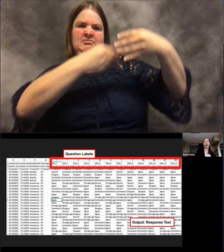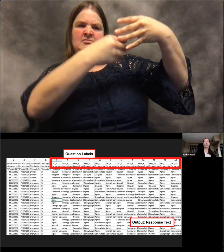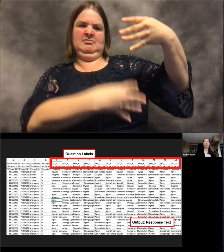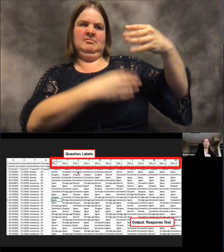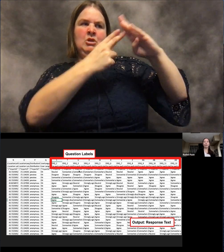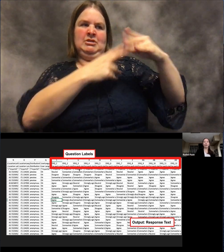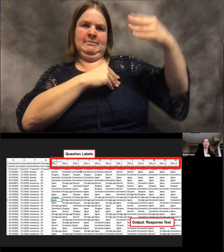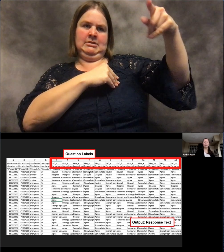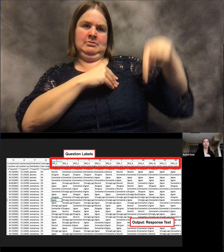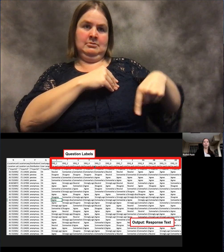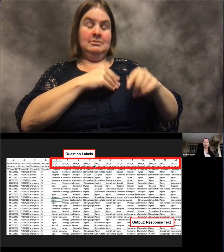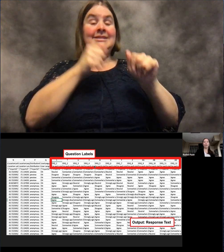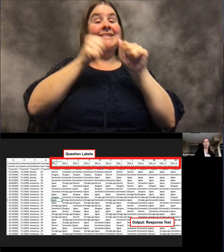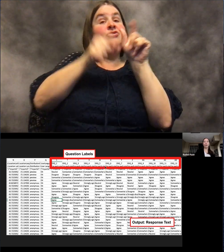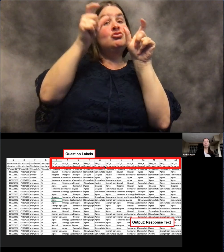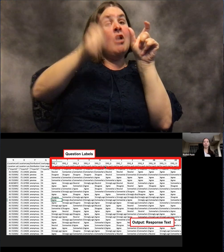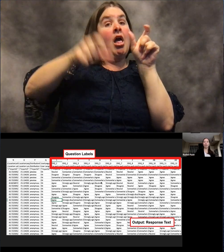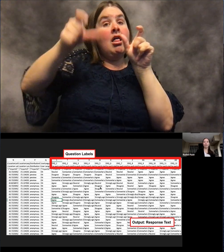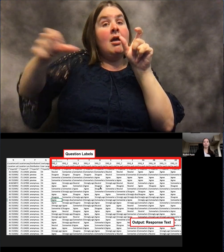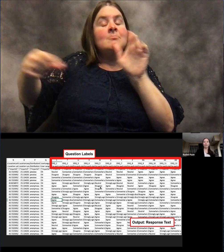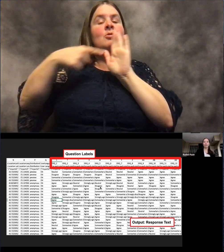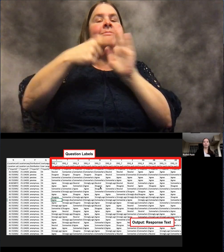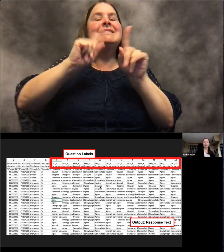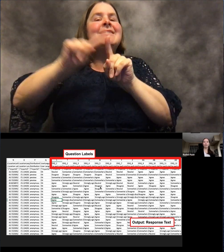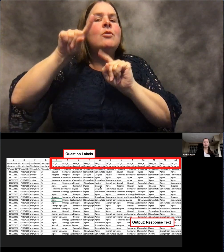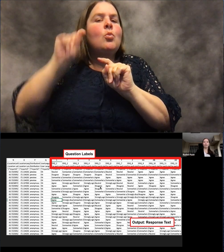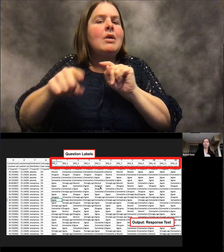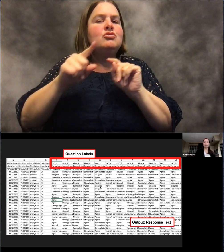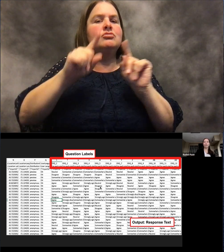Each column represents a question.